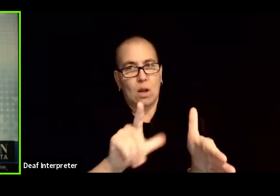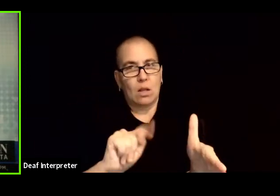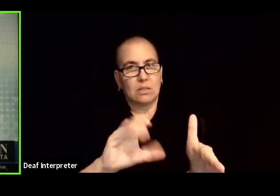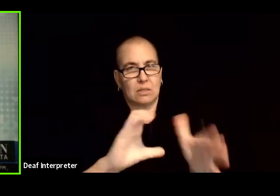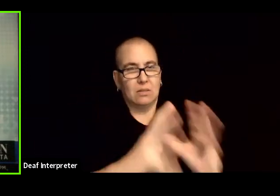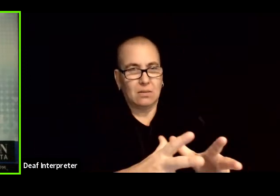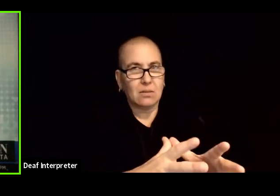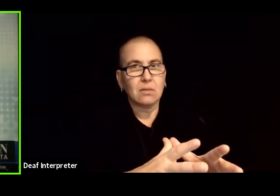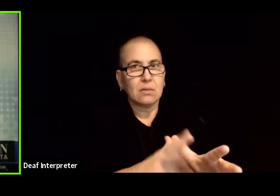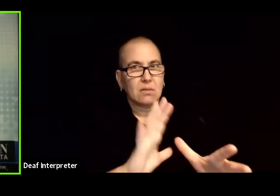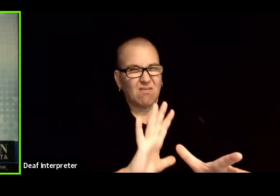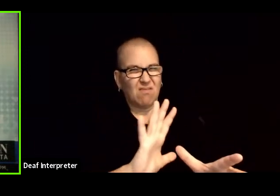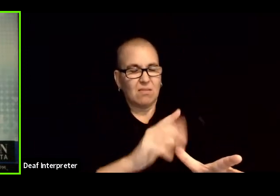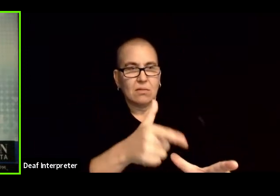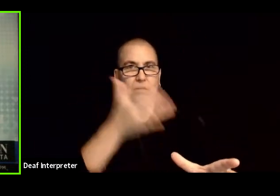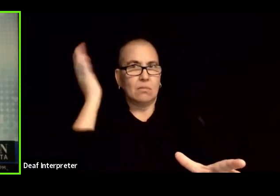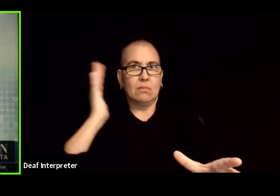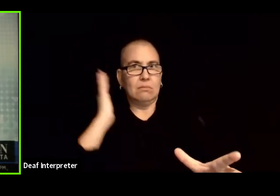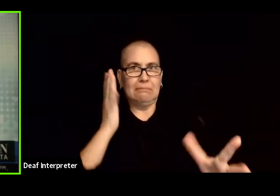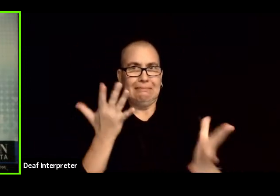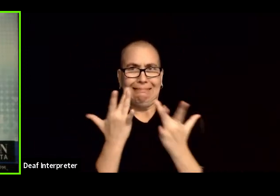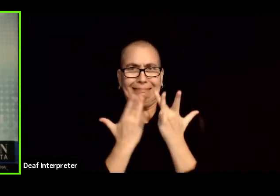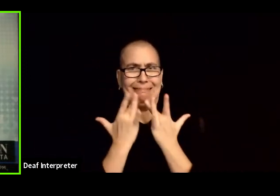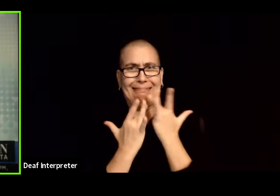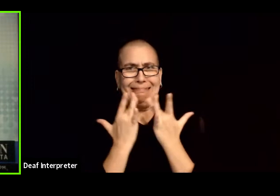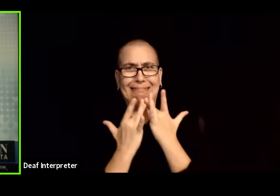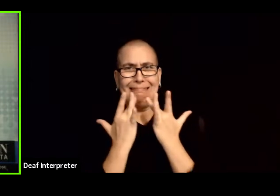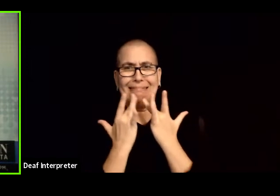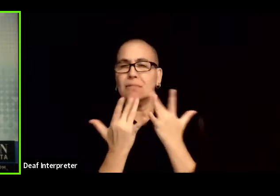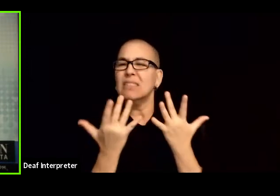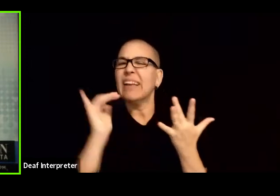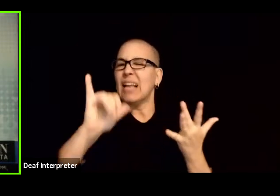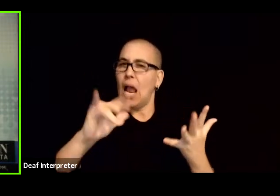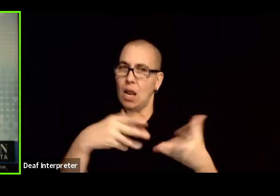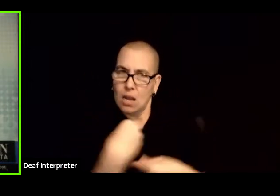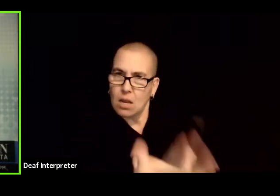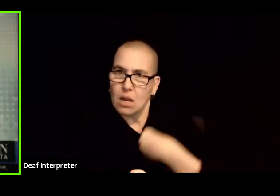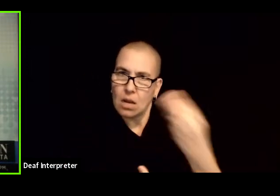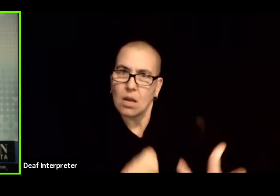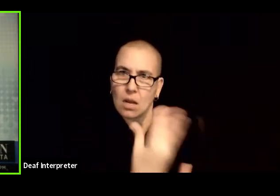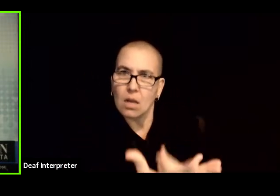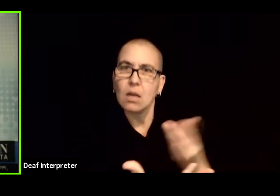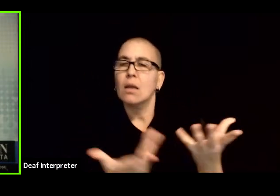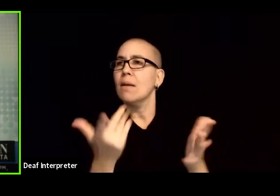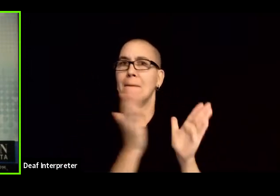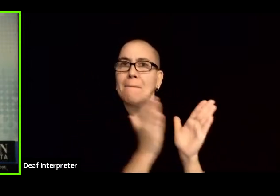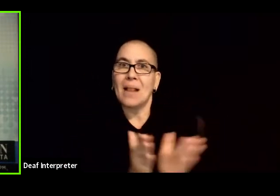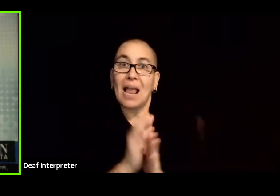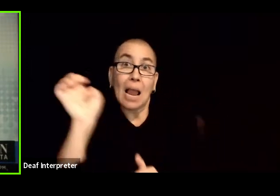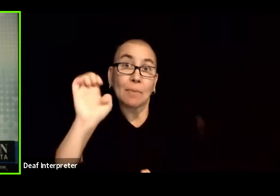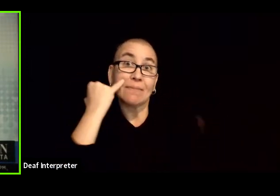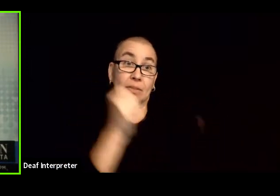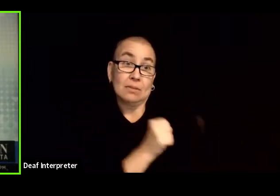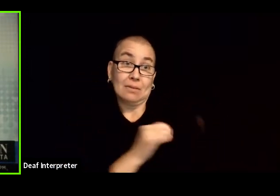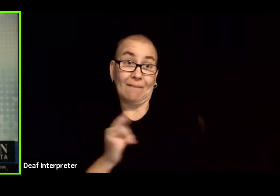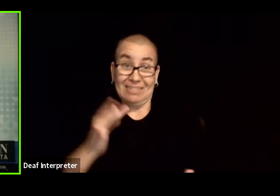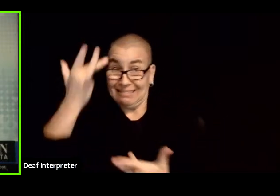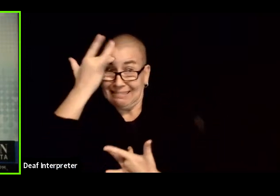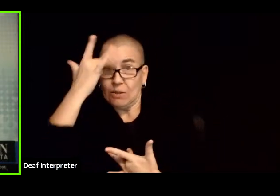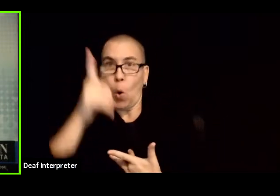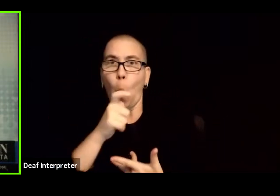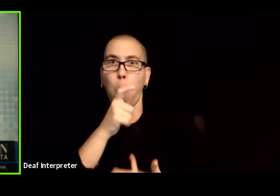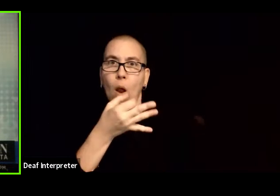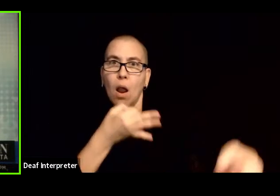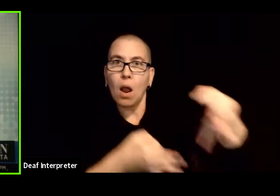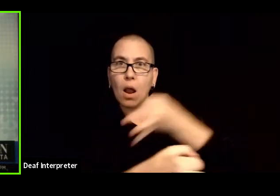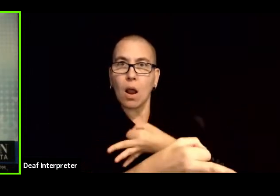creating mechanisms to help with emergency staffing, infant staffing shortages. So that the reference to the 5-point plan was